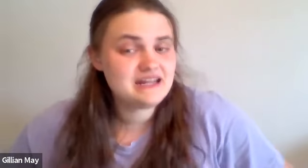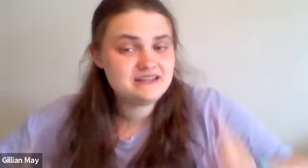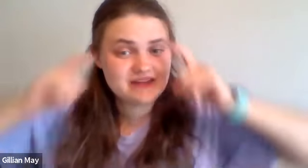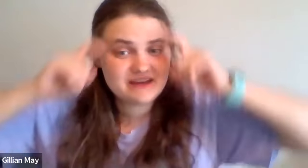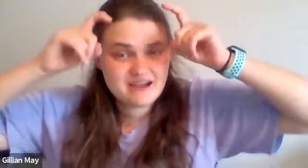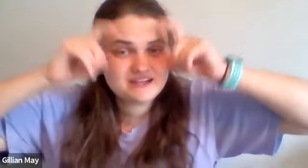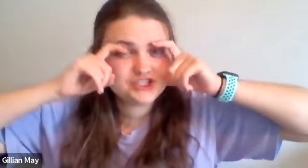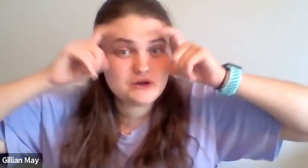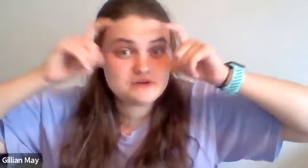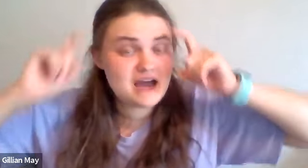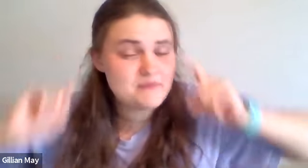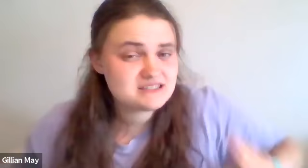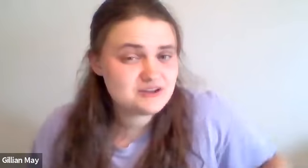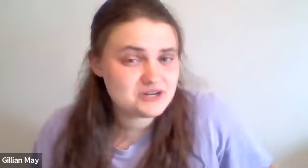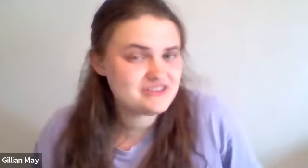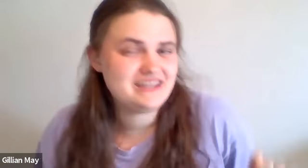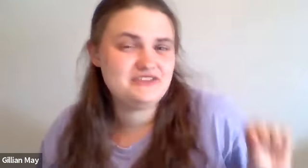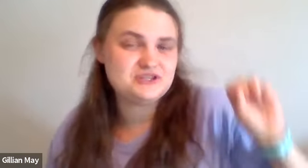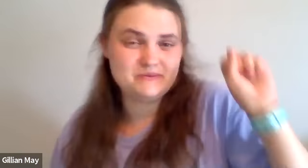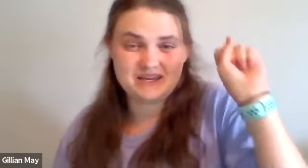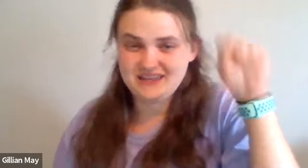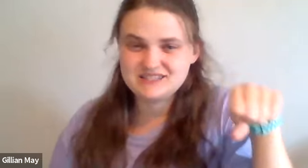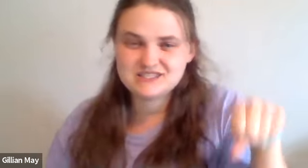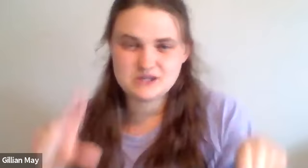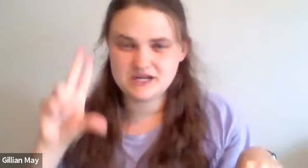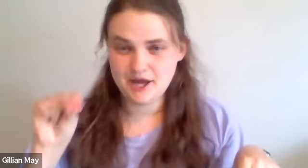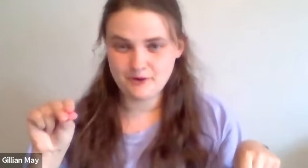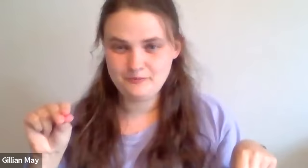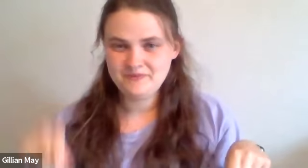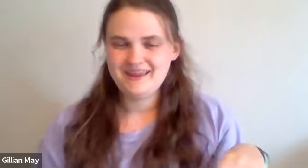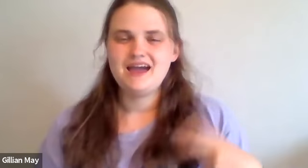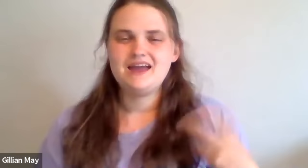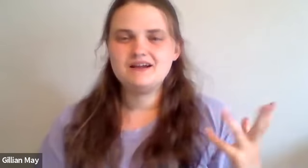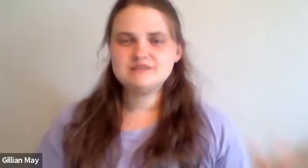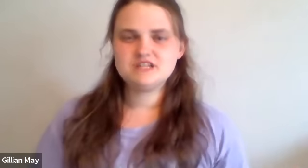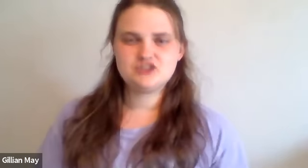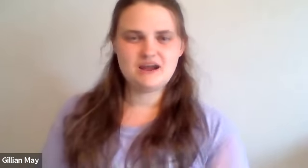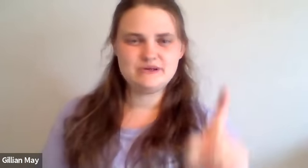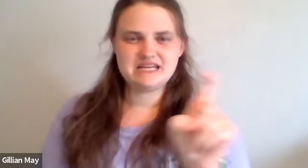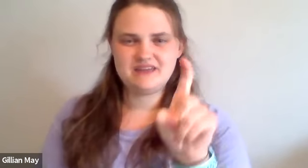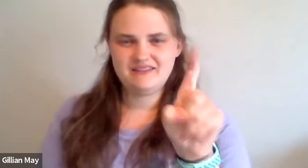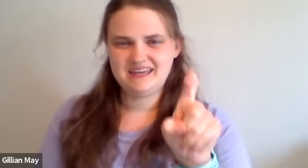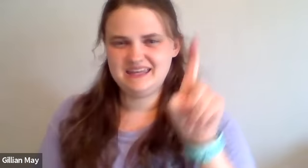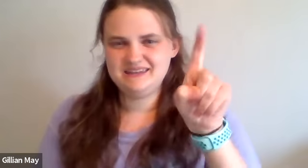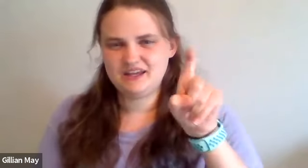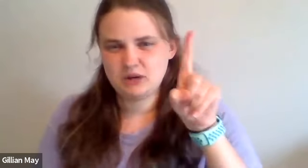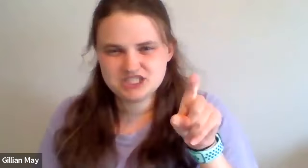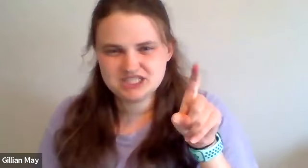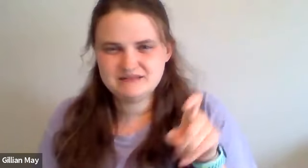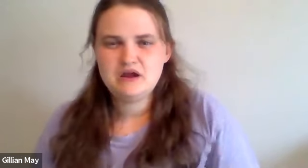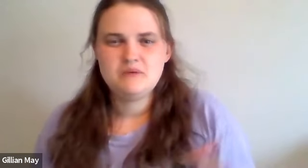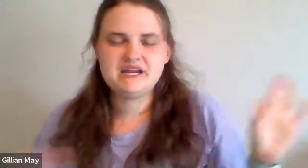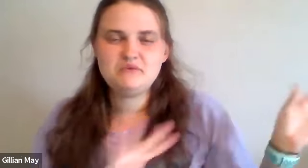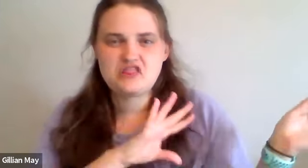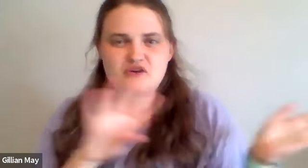it like kind of shows I'm asking a question that either is gonna be a yes or a no. And a lot of times I try to always add that like in like question. I didn't want to throw you